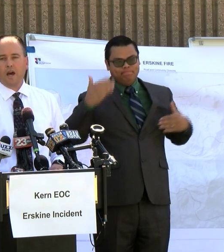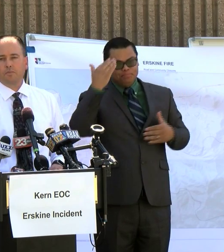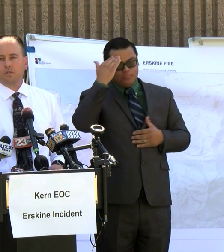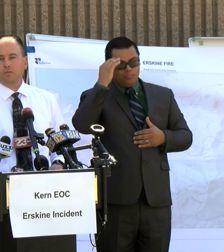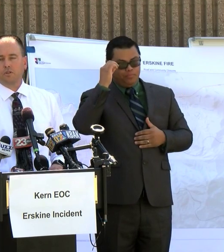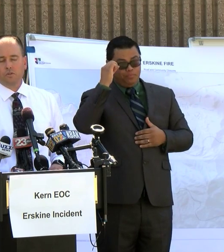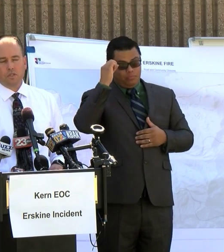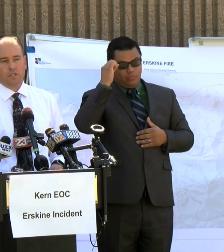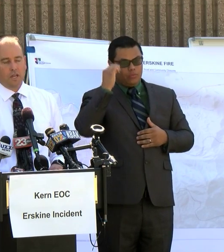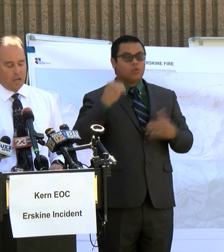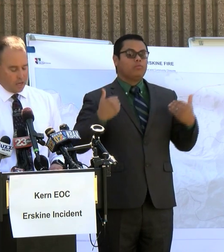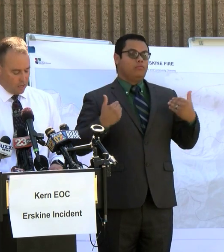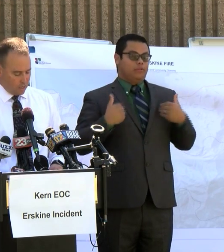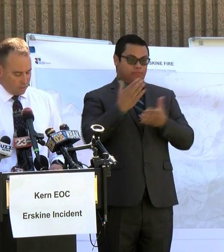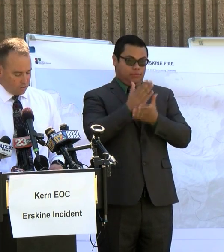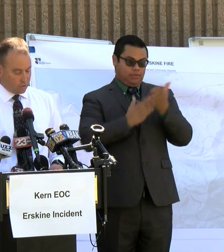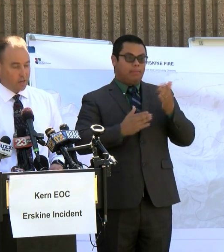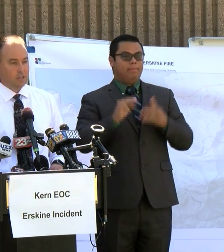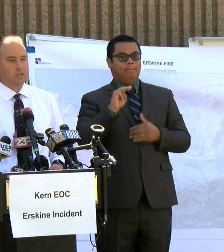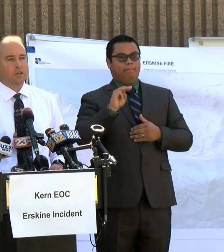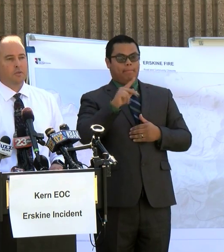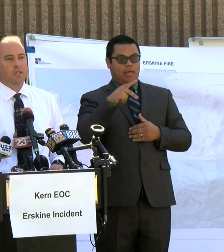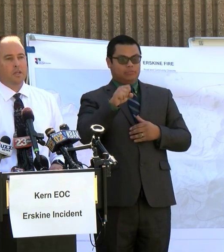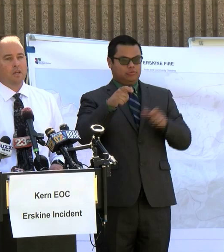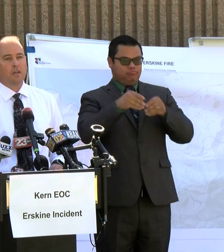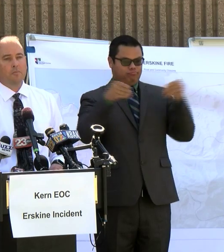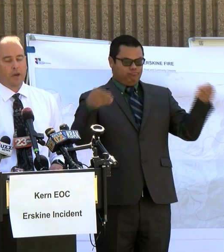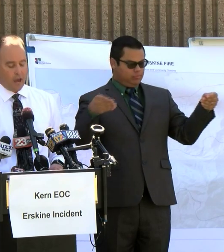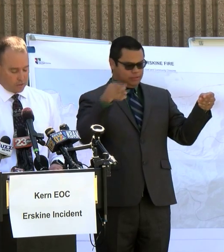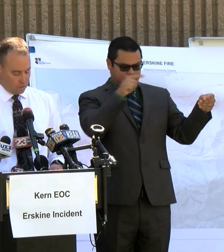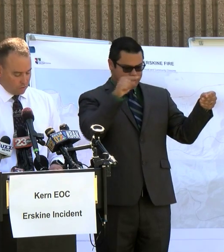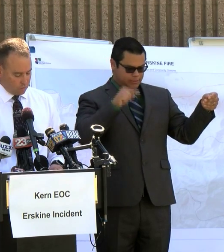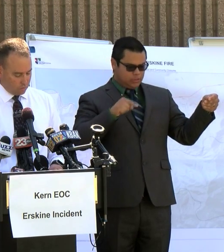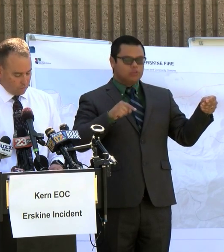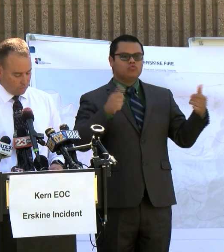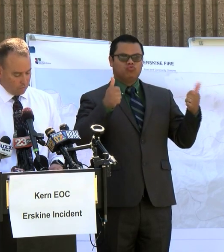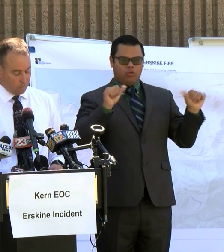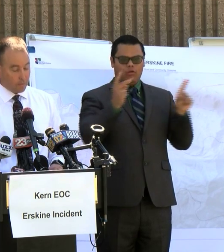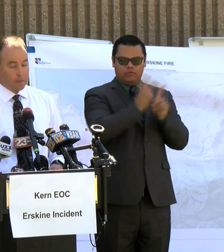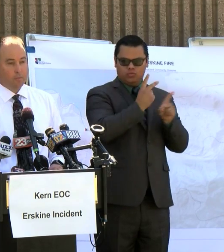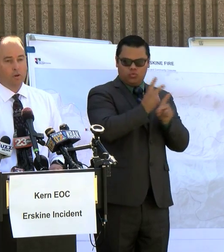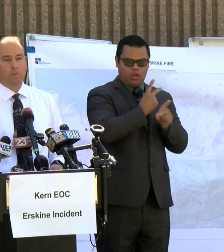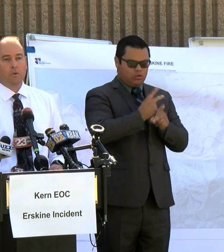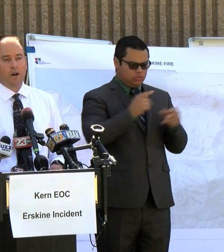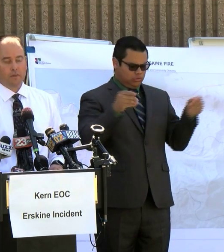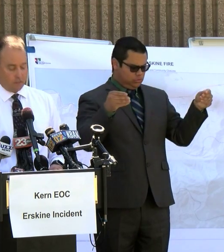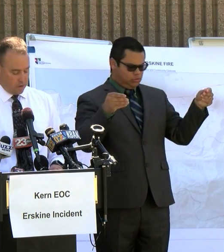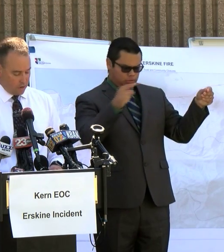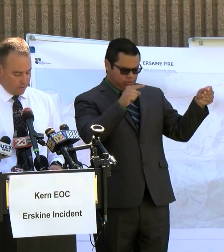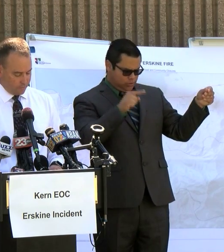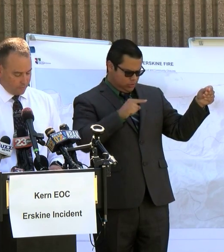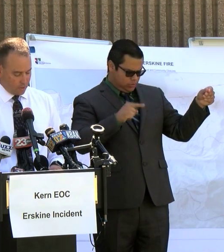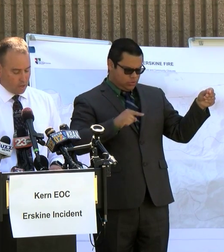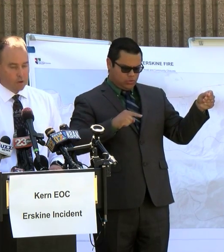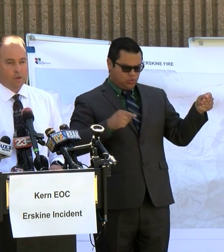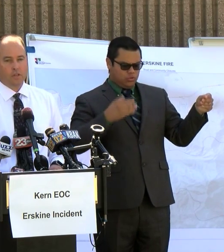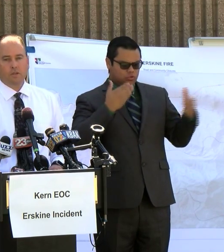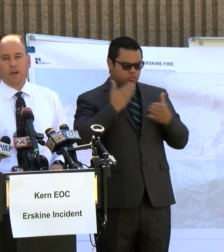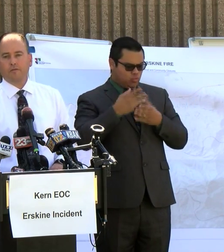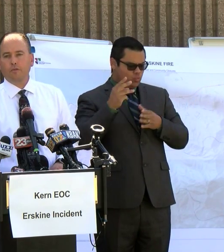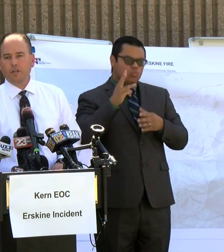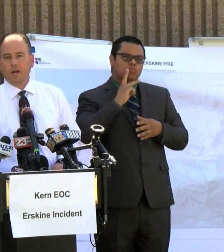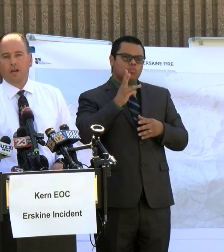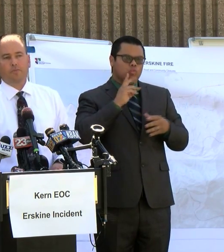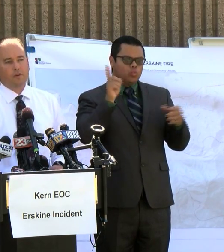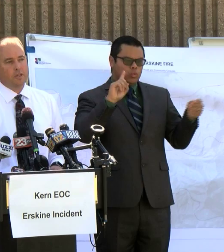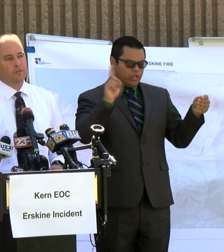some maps that we're using today to try to determine the impact to potable water in the area. We also